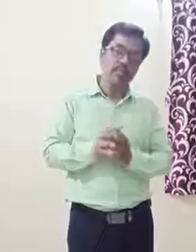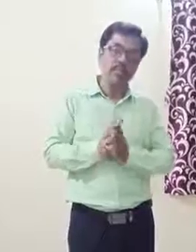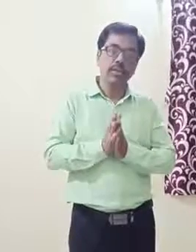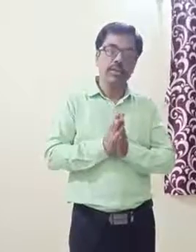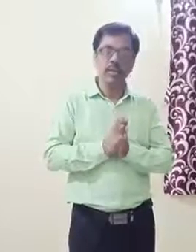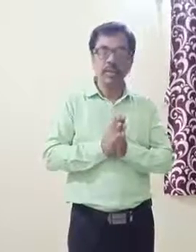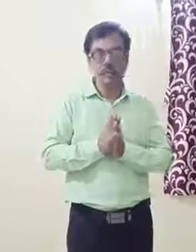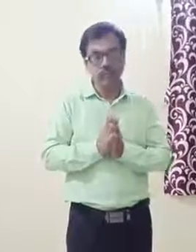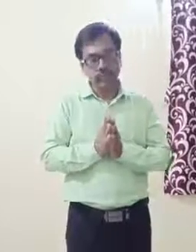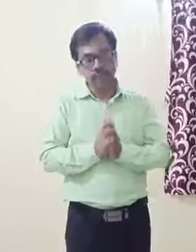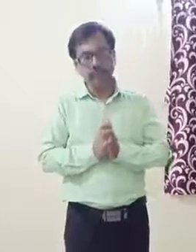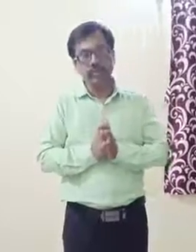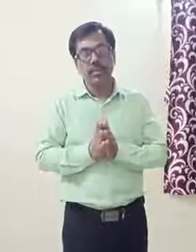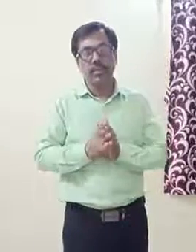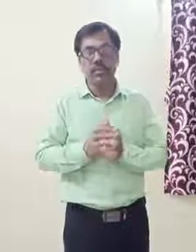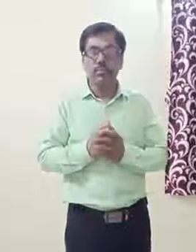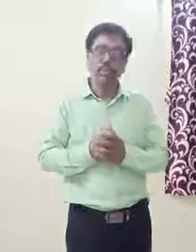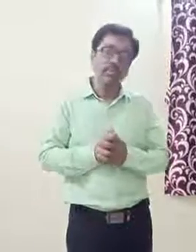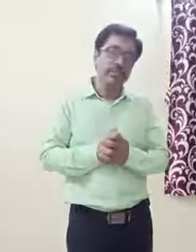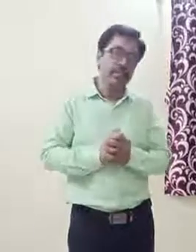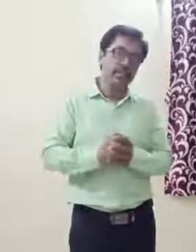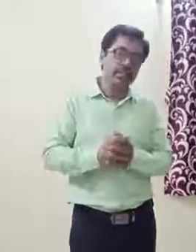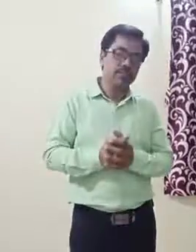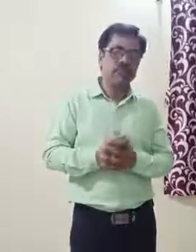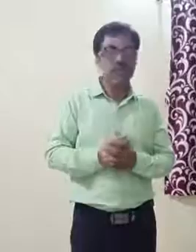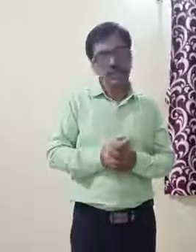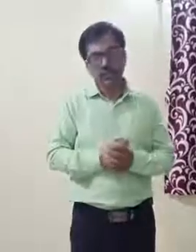thank you. I will stop here. Tomorrow we will discuss the next one.